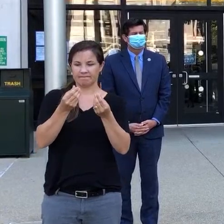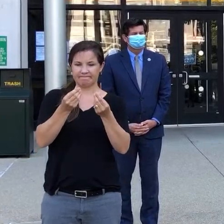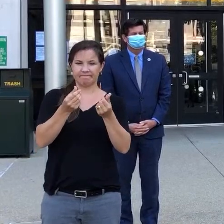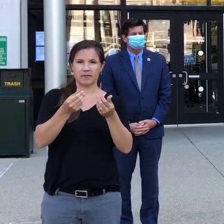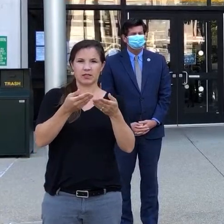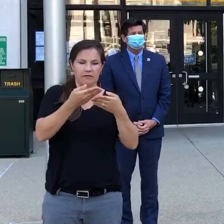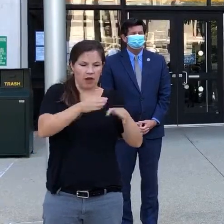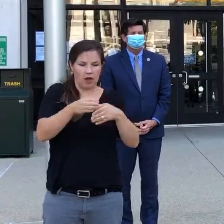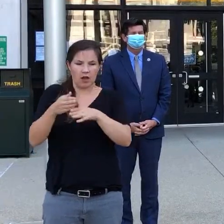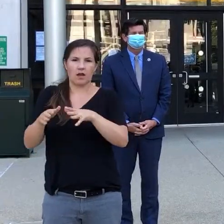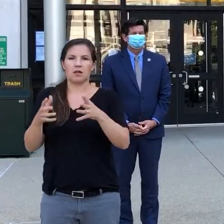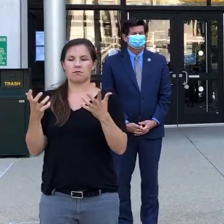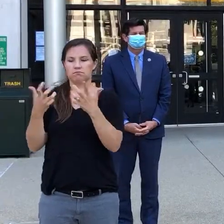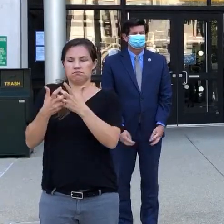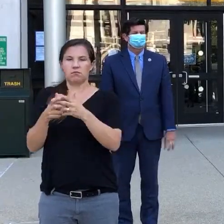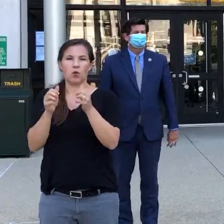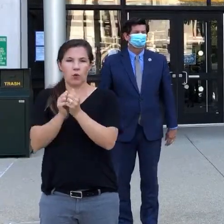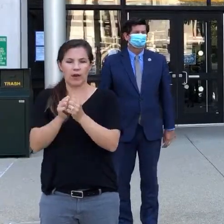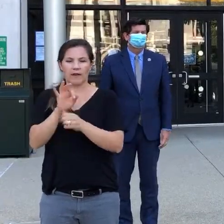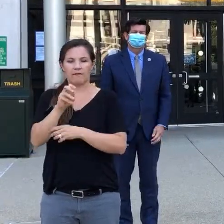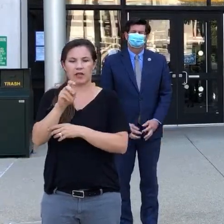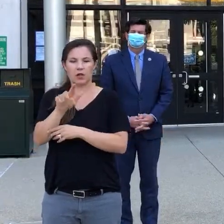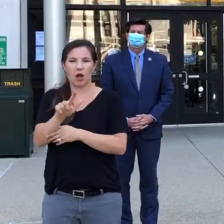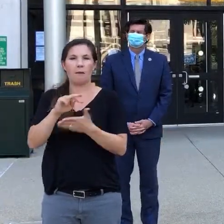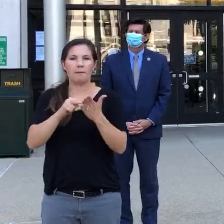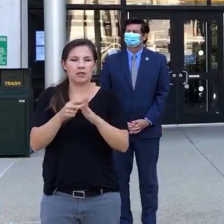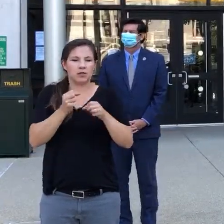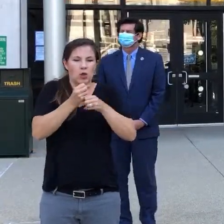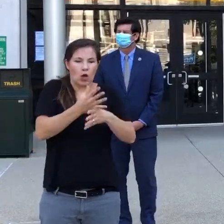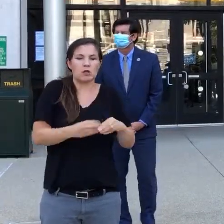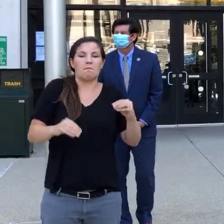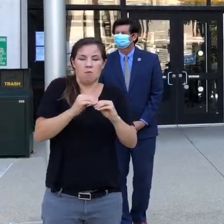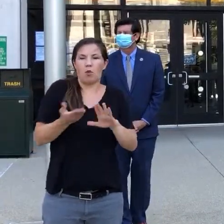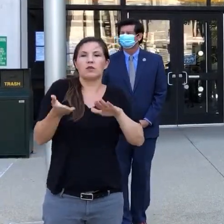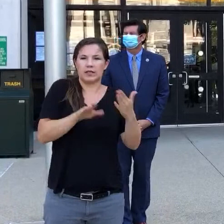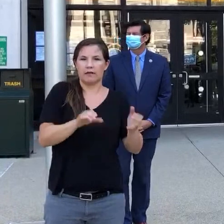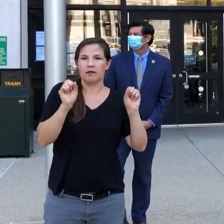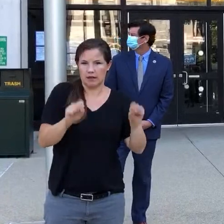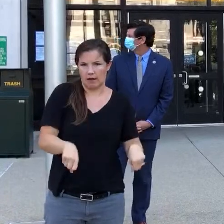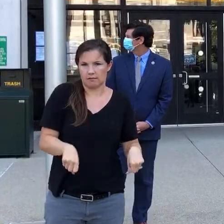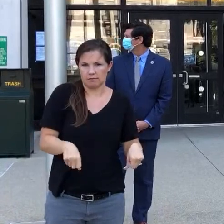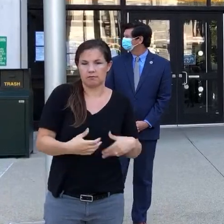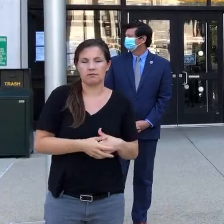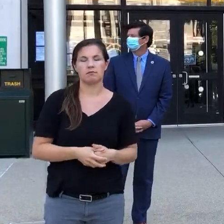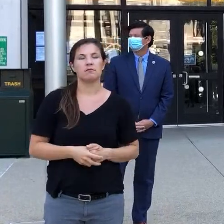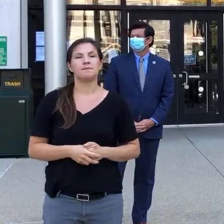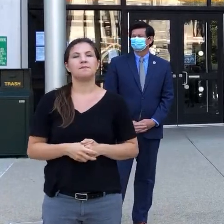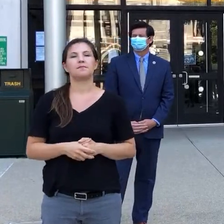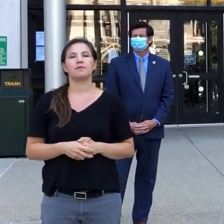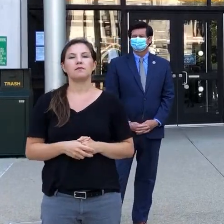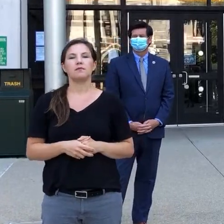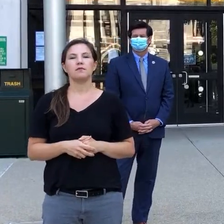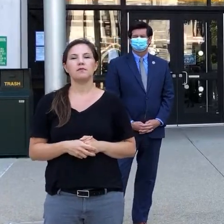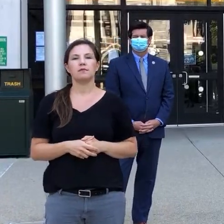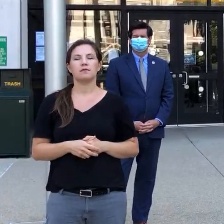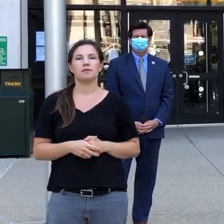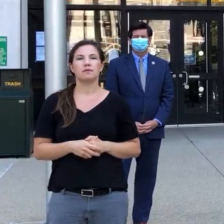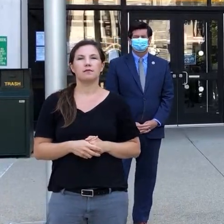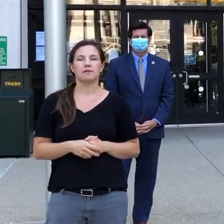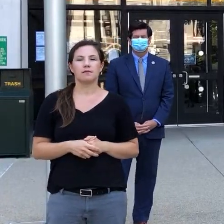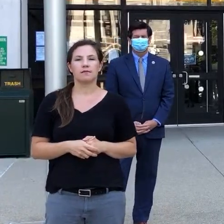fentanyl, the more deadly it is, and the more deadly it's becoming. And so